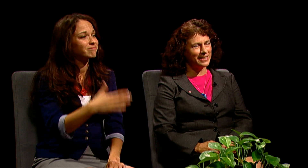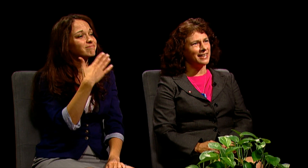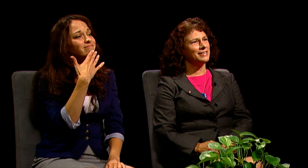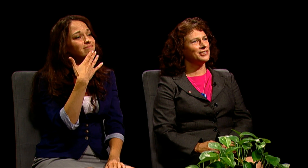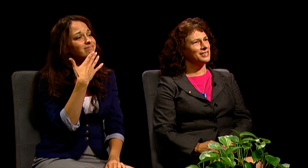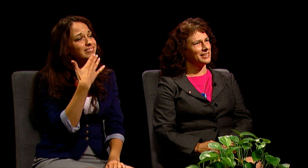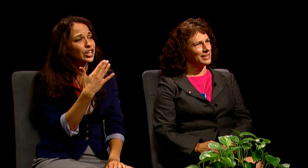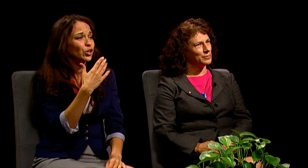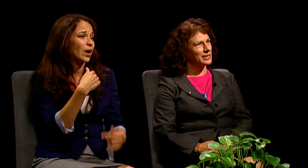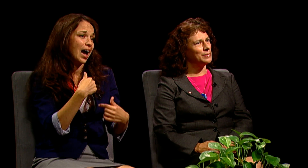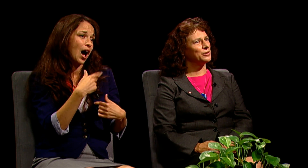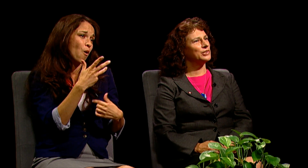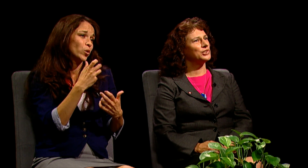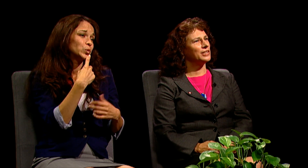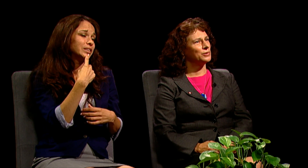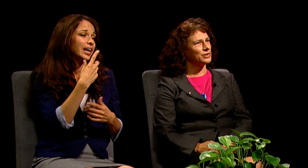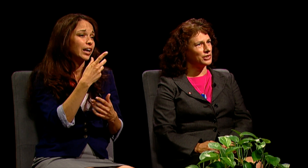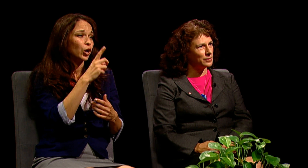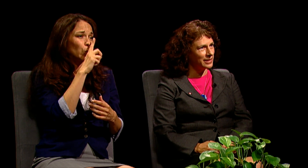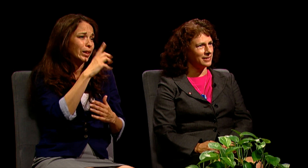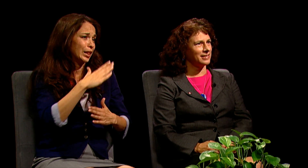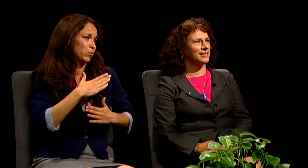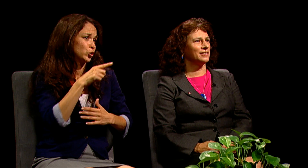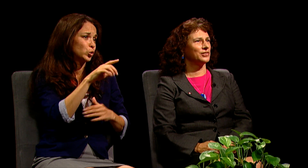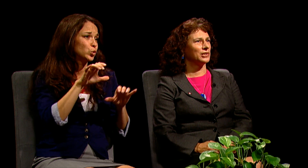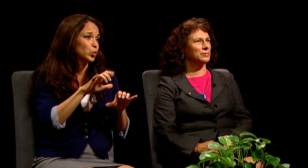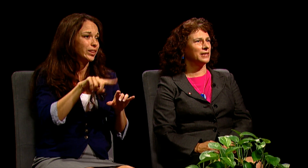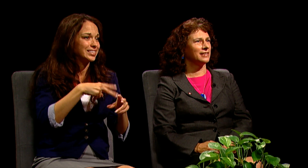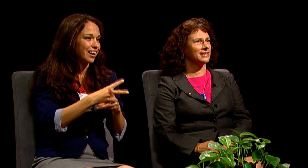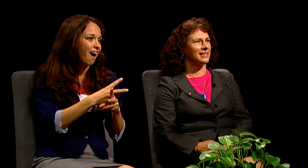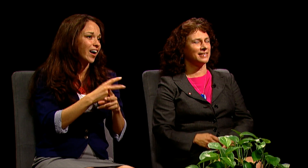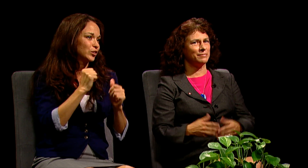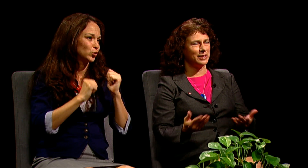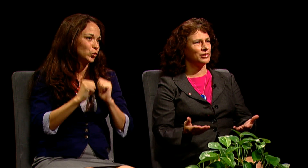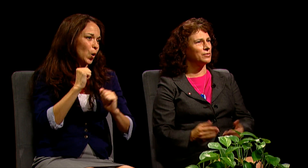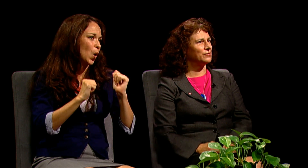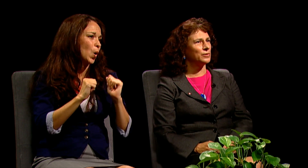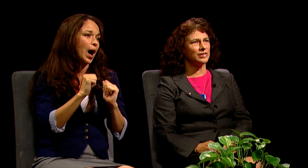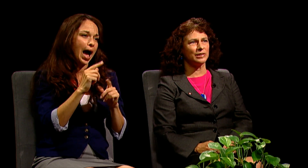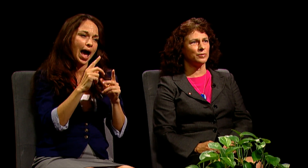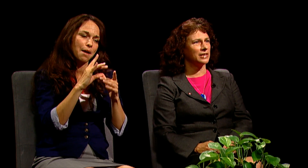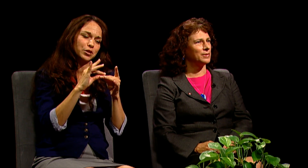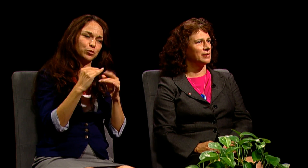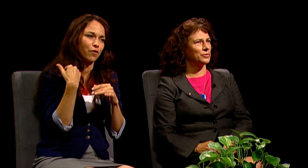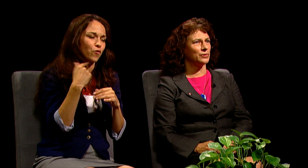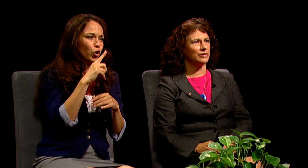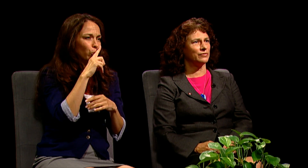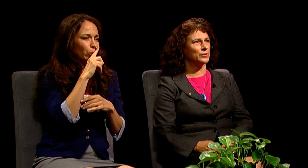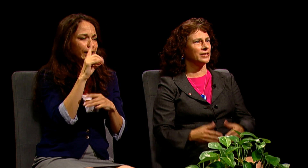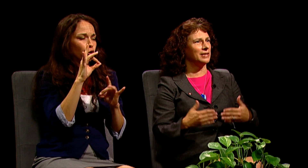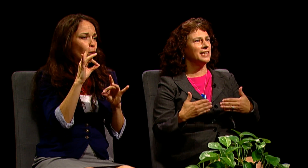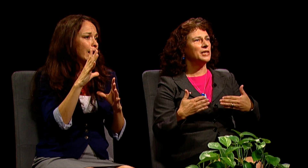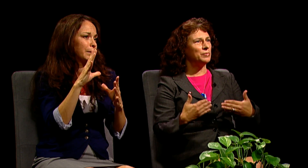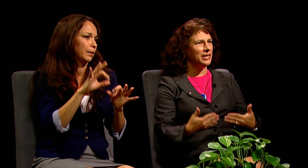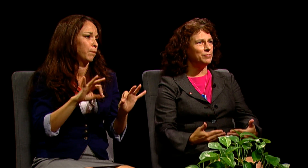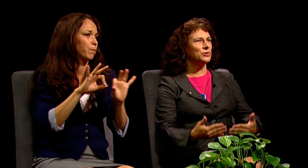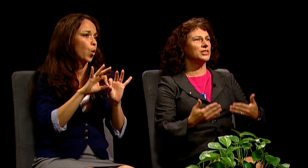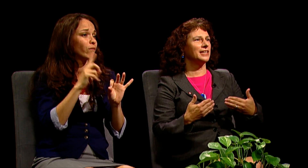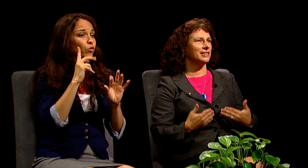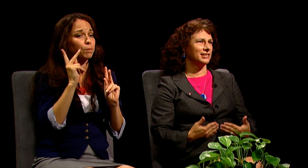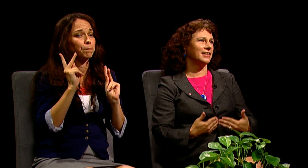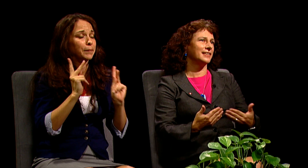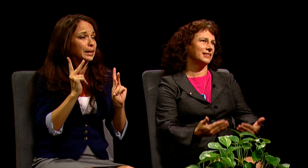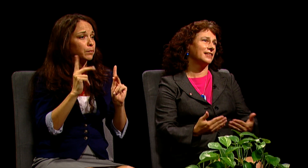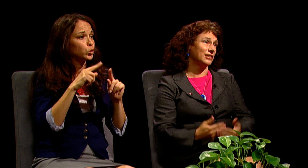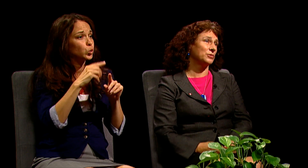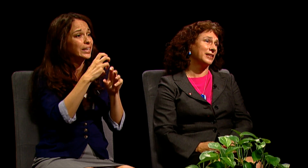Thank you, and I should say I really appreciate your doing this kind of show, because, as I've mentioned before, it's incredibly important for the people to